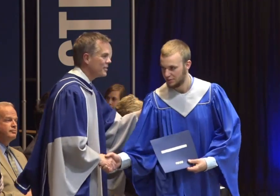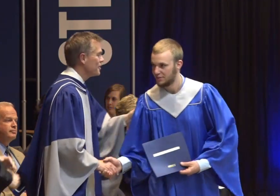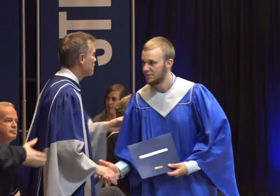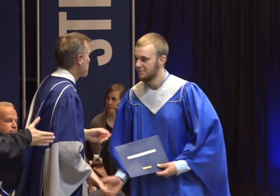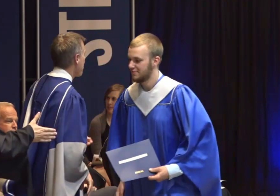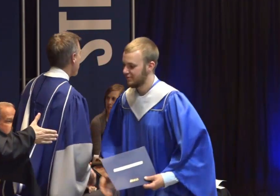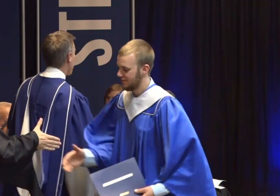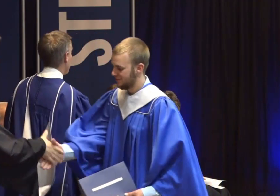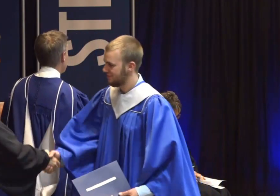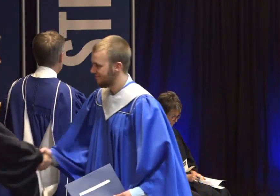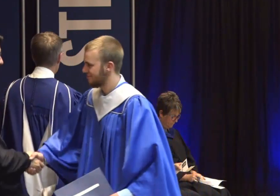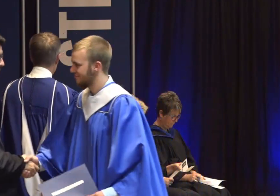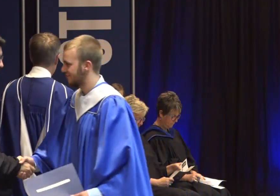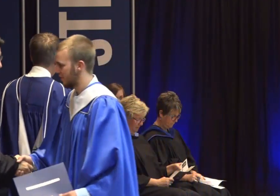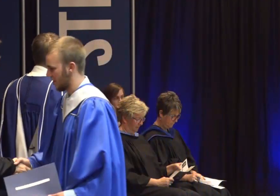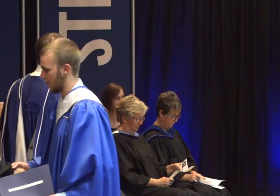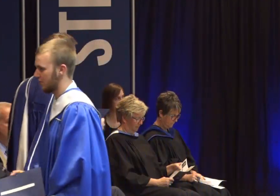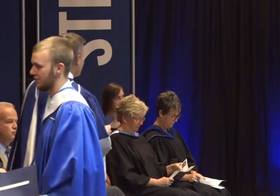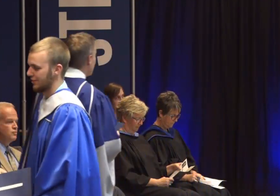Colton Curley.